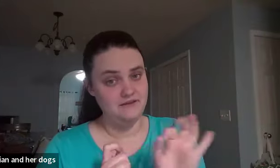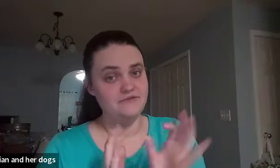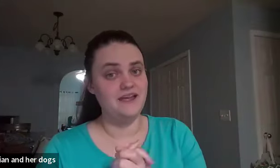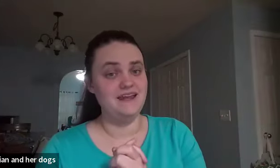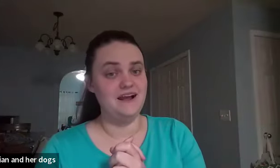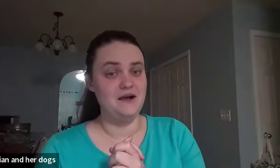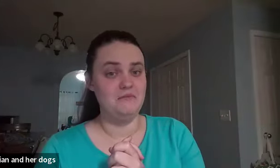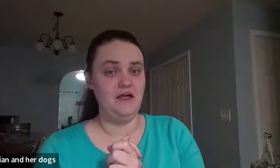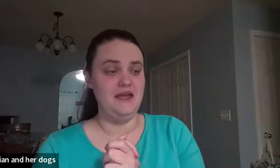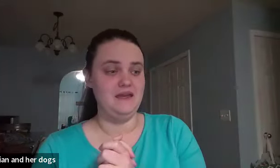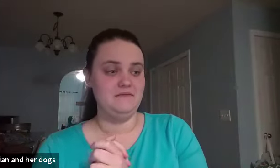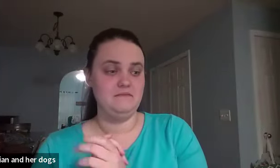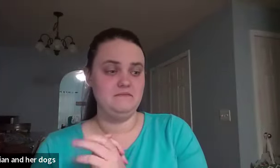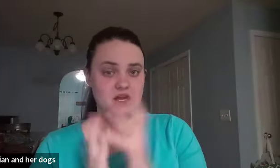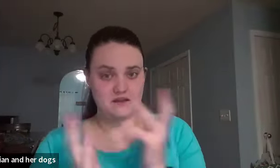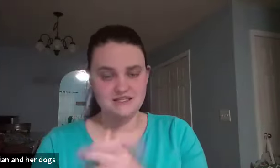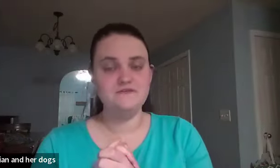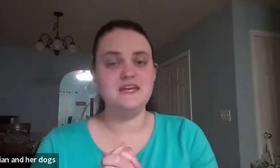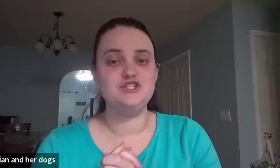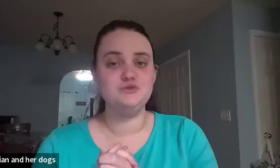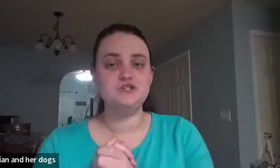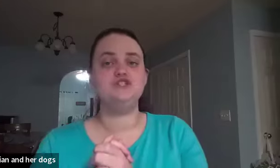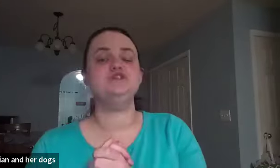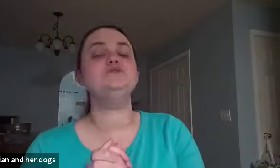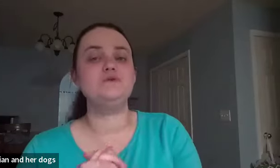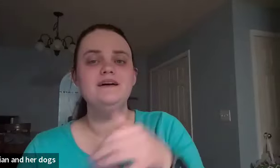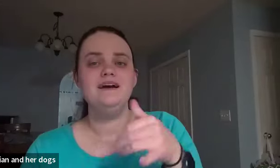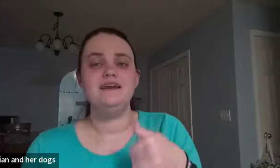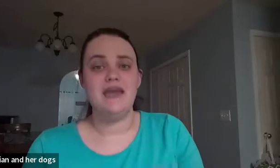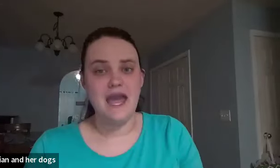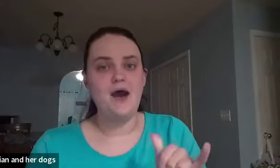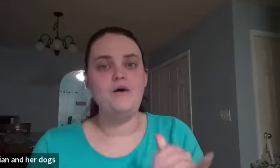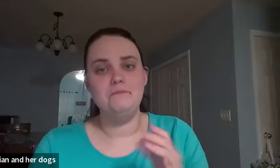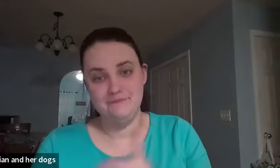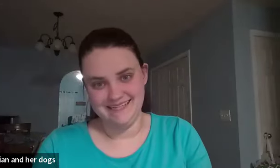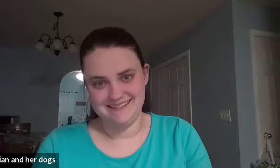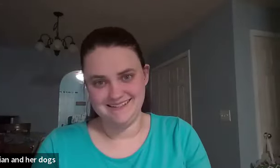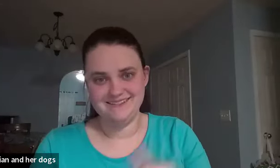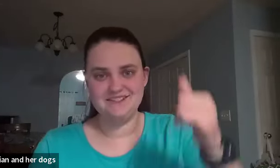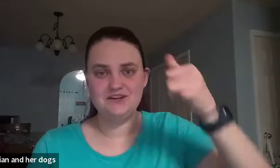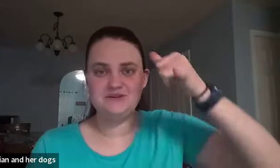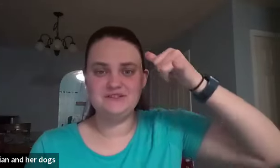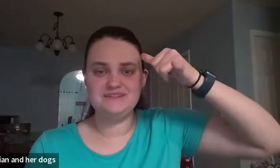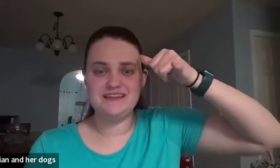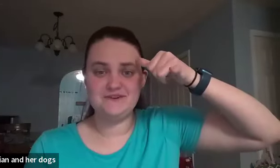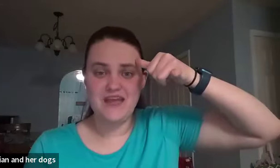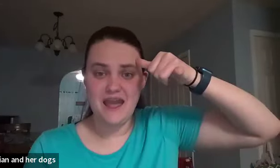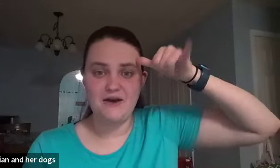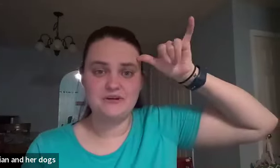beef and like that kind of stuff is you would do cow meat. So you would do the sign for cow, which